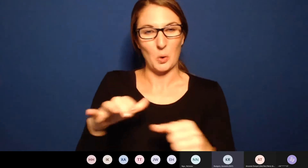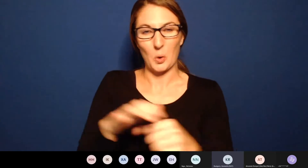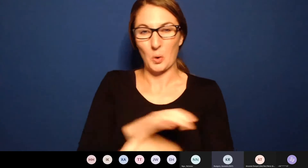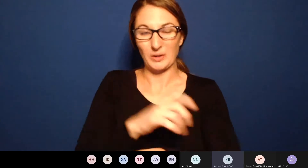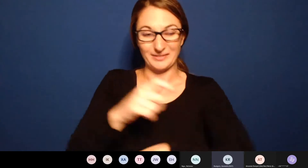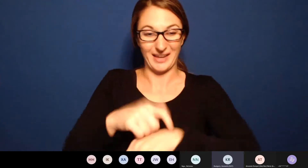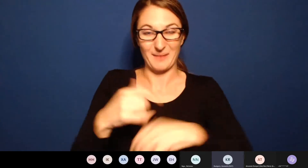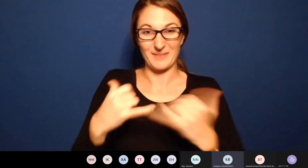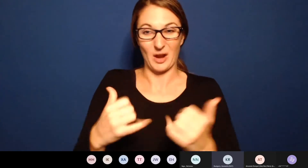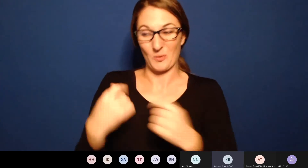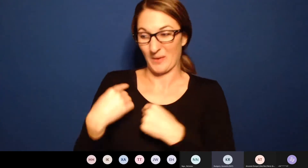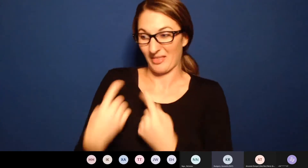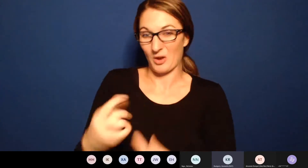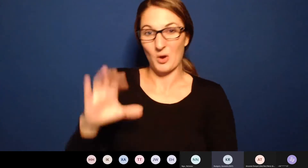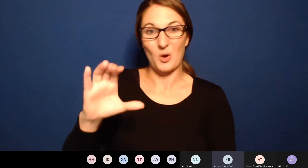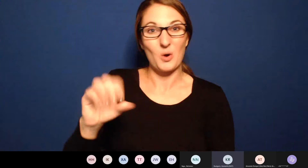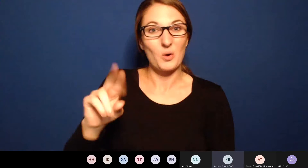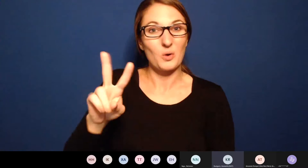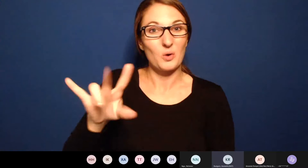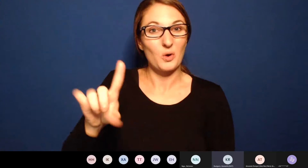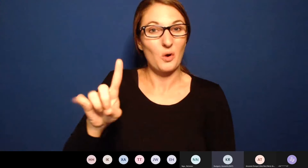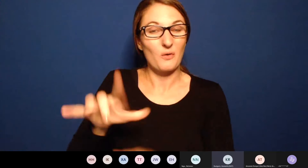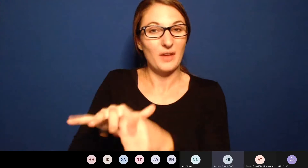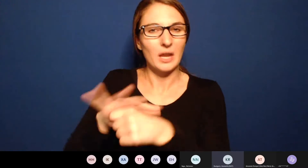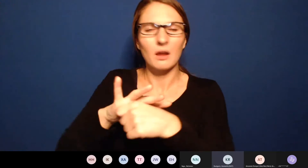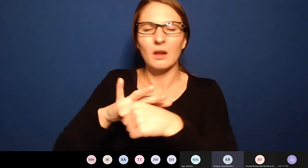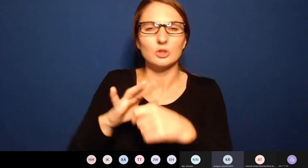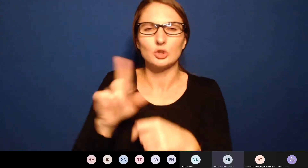COVID has really just kind of put